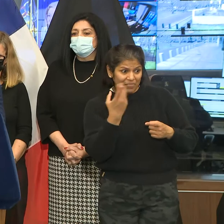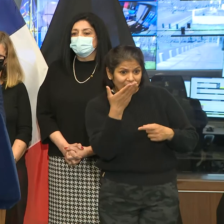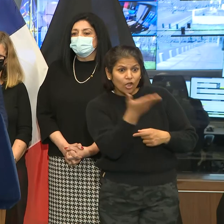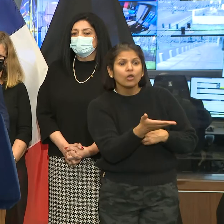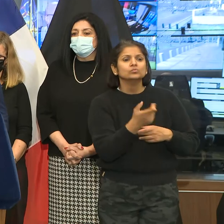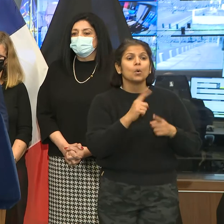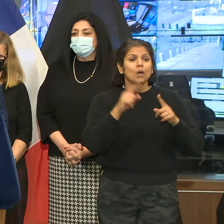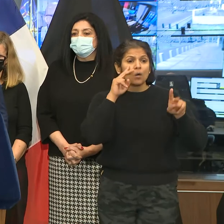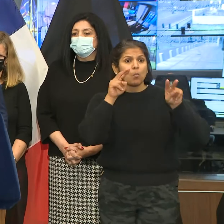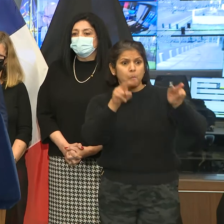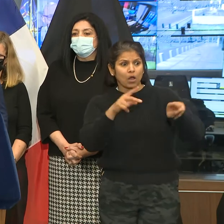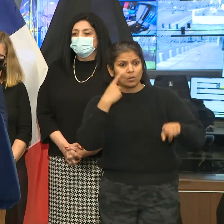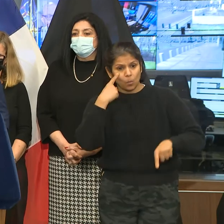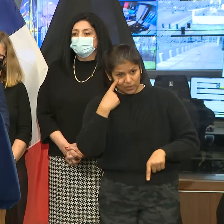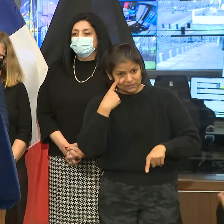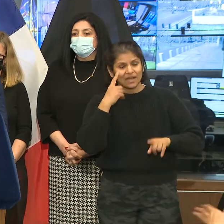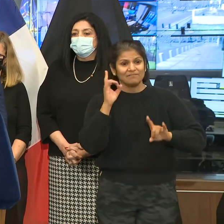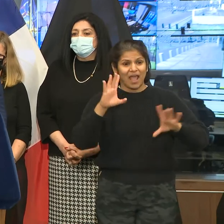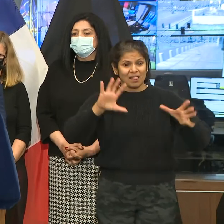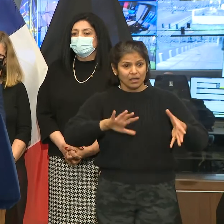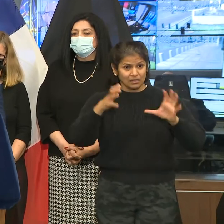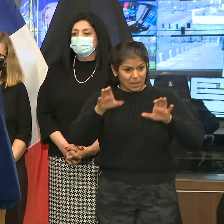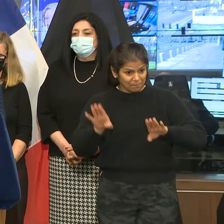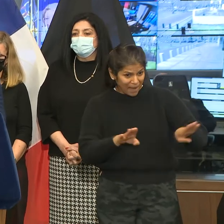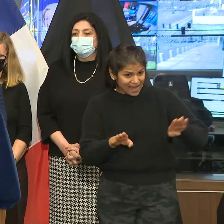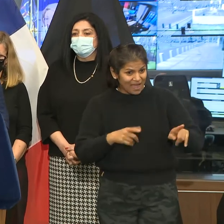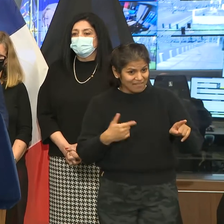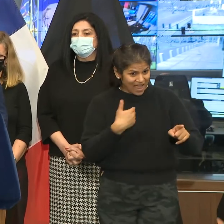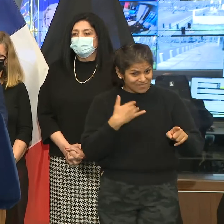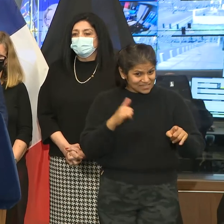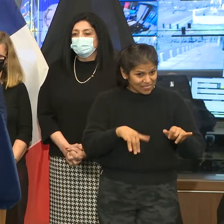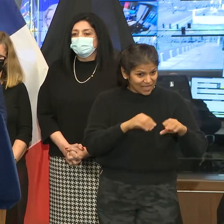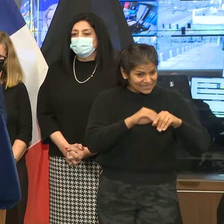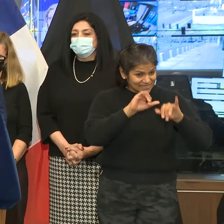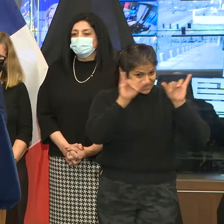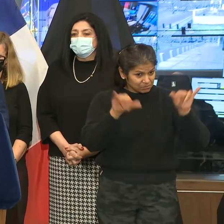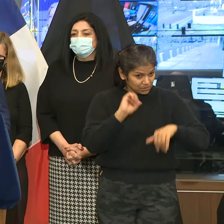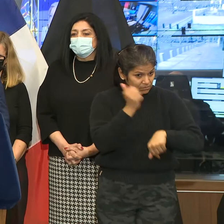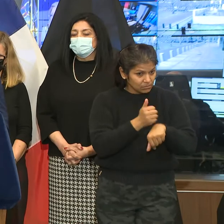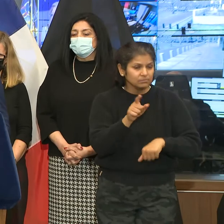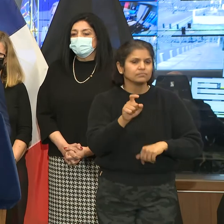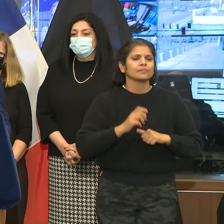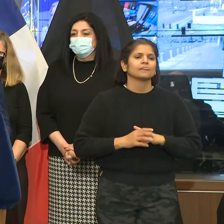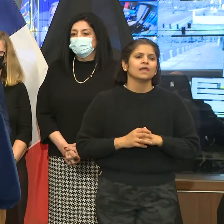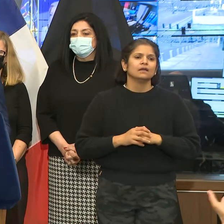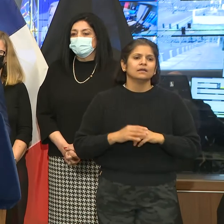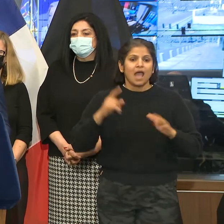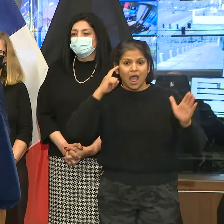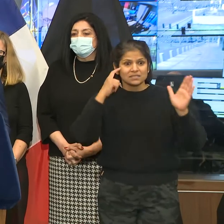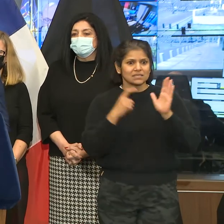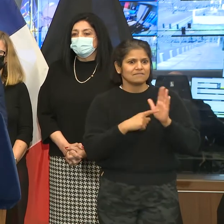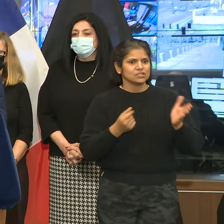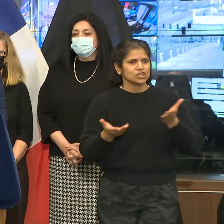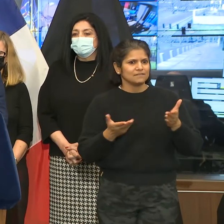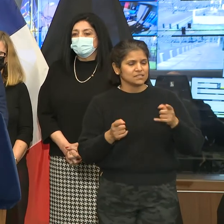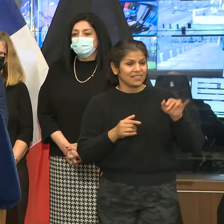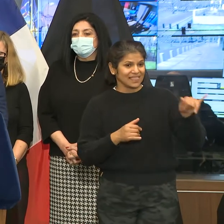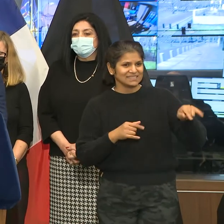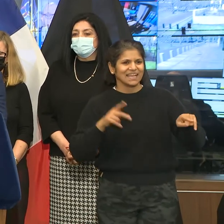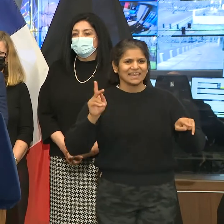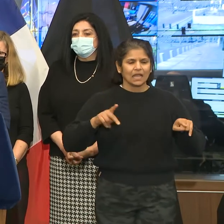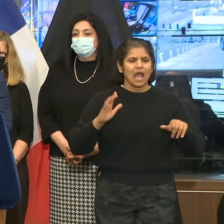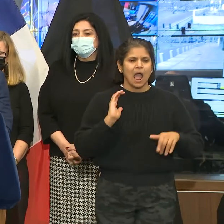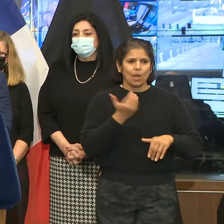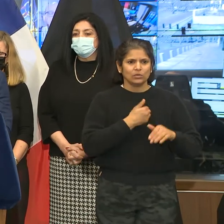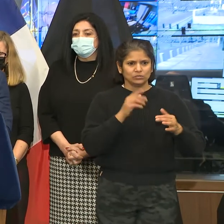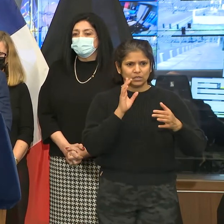get inside the homeless shelters, identify the services that individuals need? That's the disconnect we have. At homeless shelters,